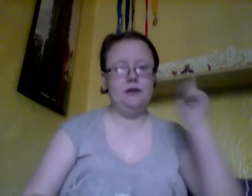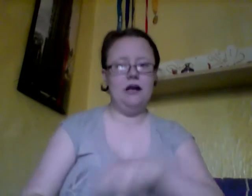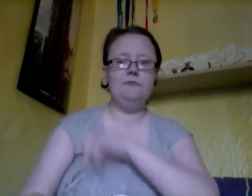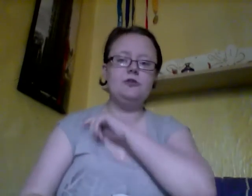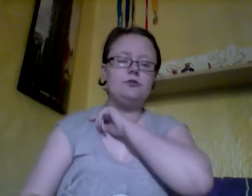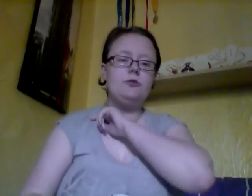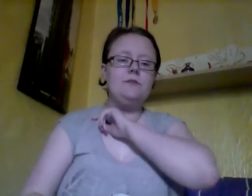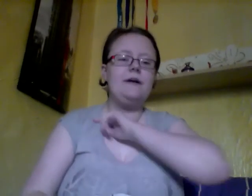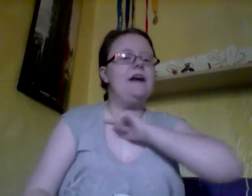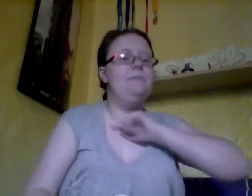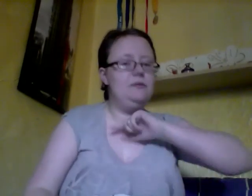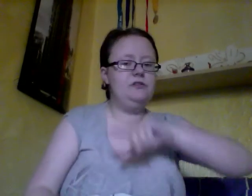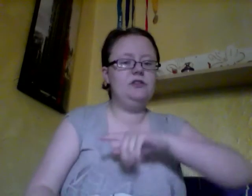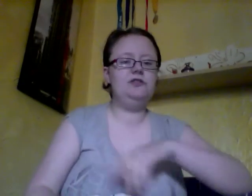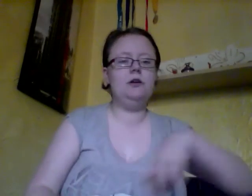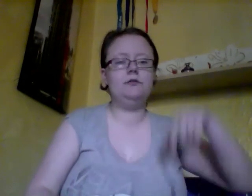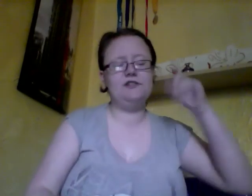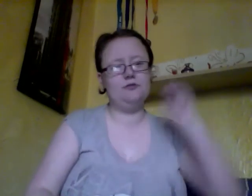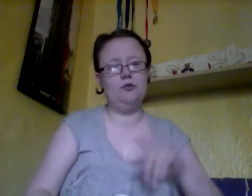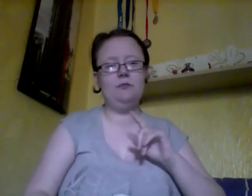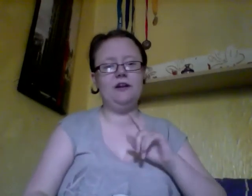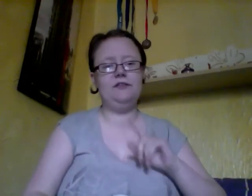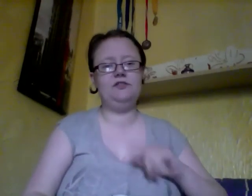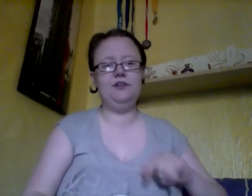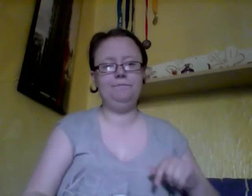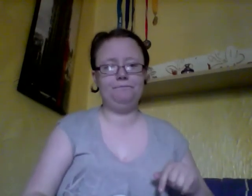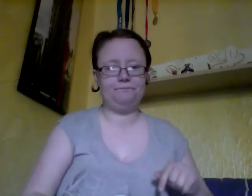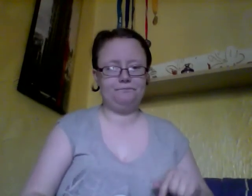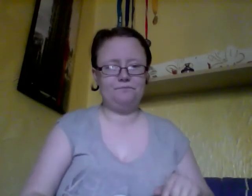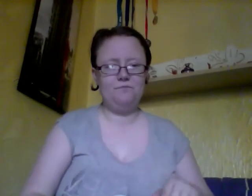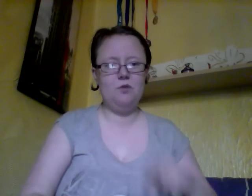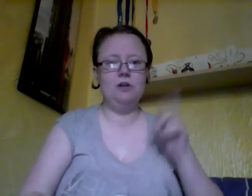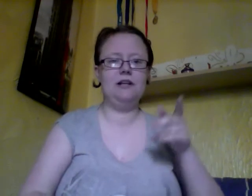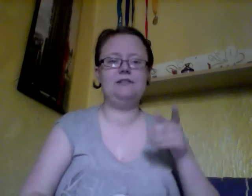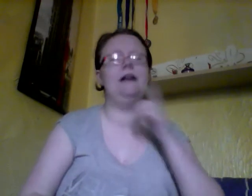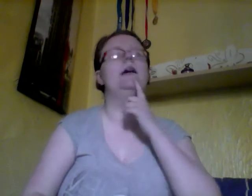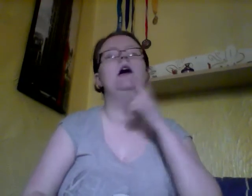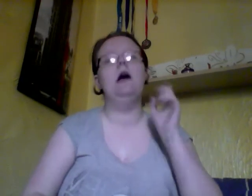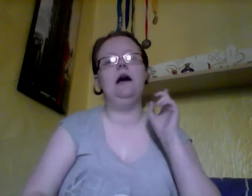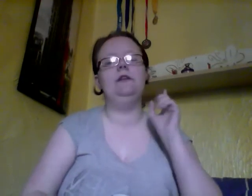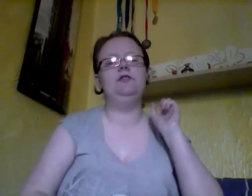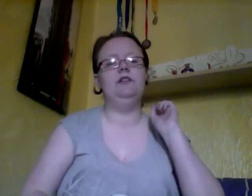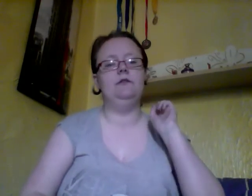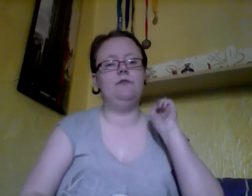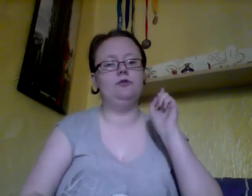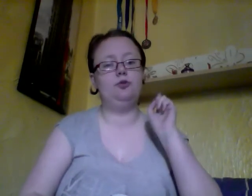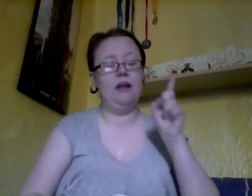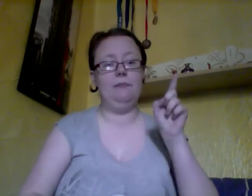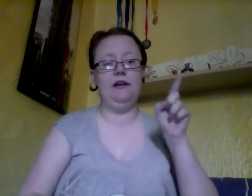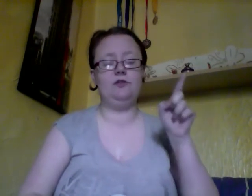I'm just going by BBC Sherlock, that's the only one I've seen. That's a lie. I have seen the first 20 minutes of